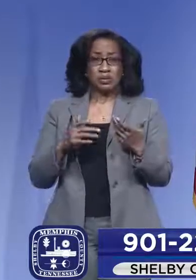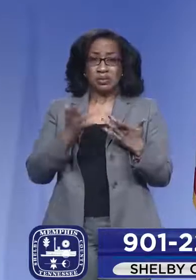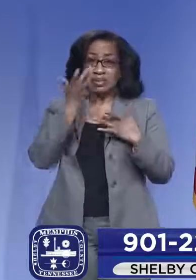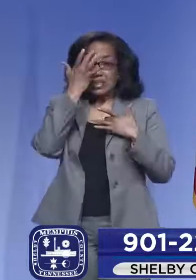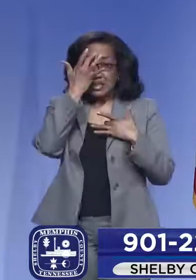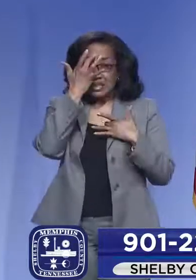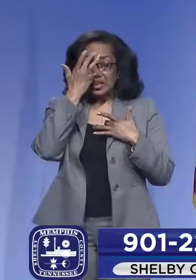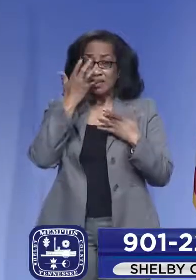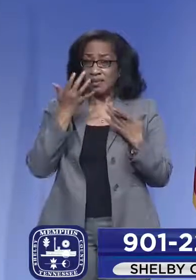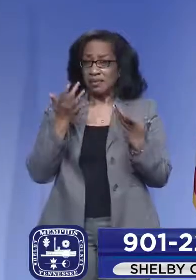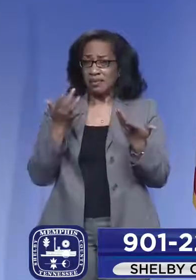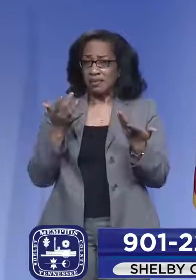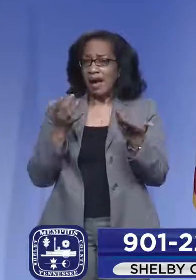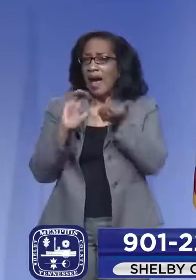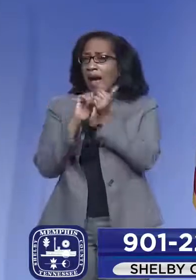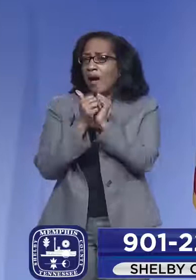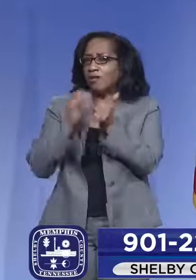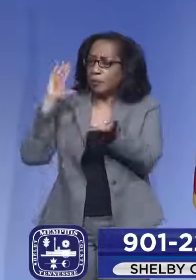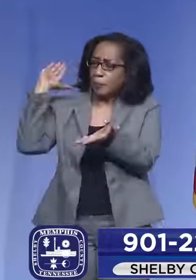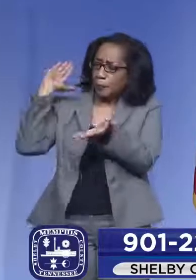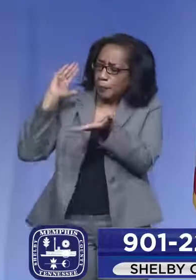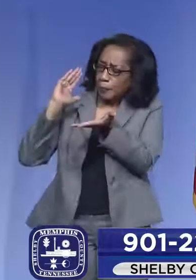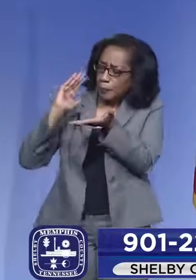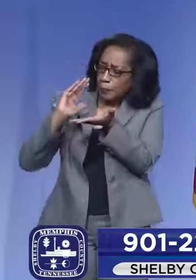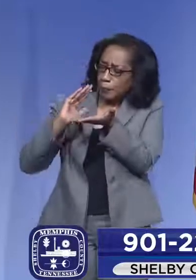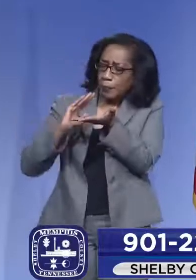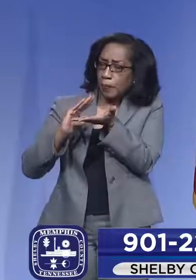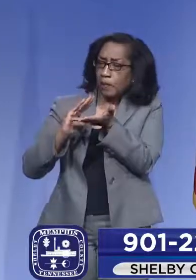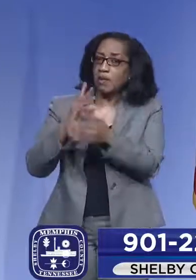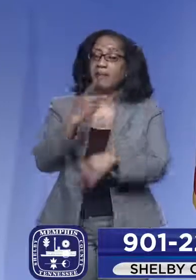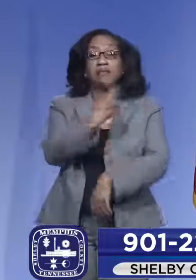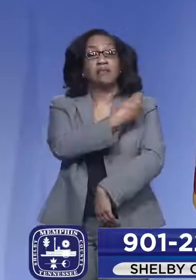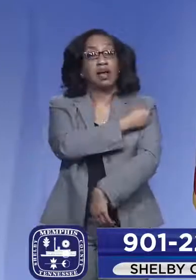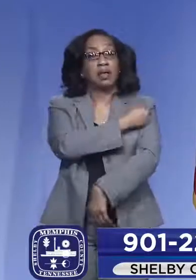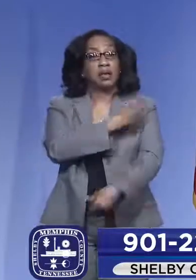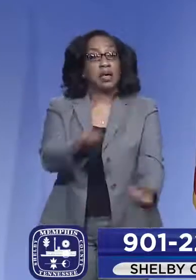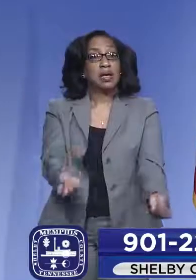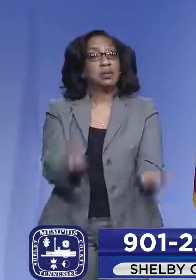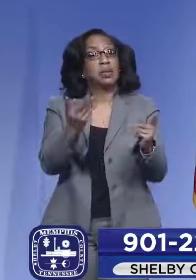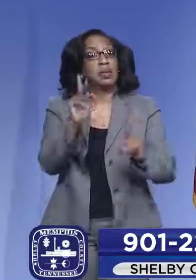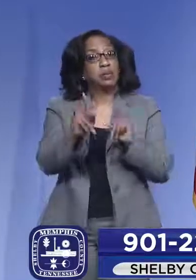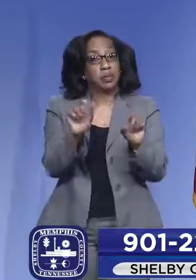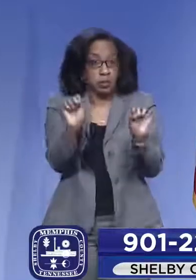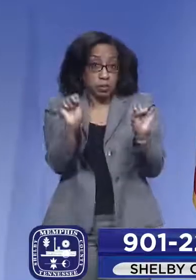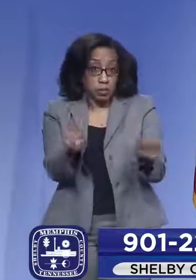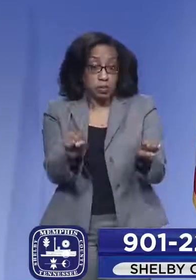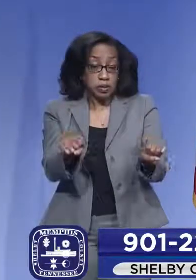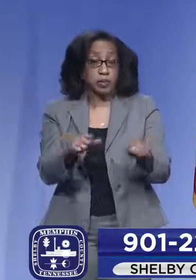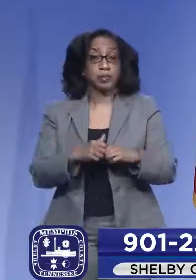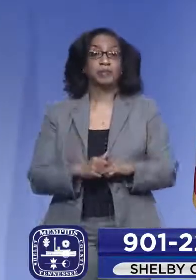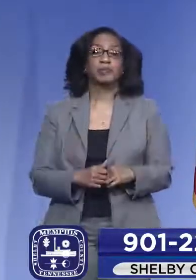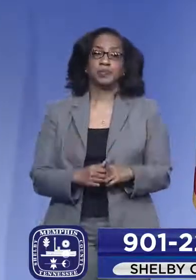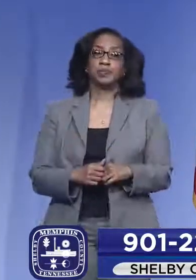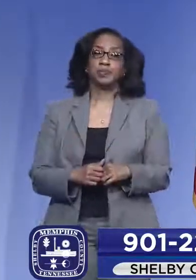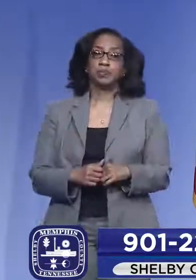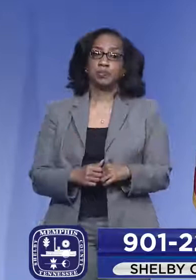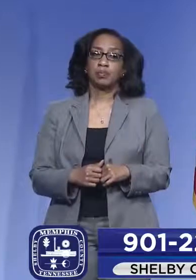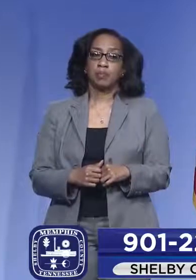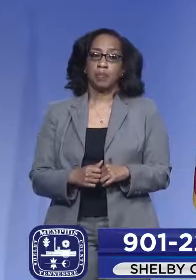be is to vaccinate as many people as we possibly can.